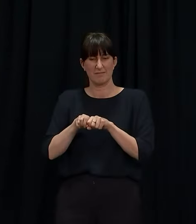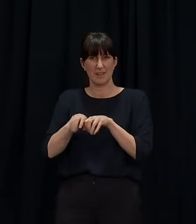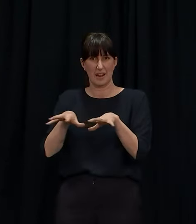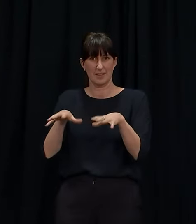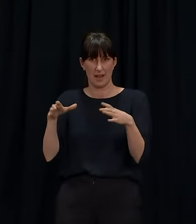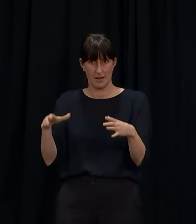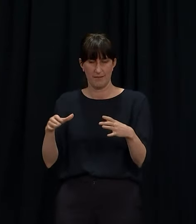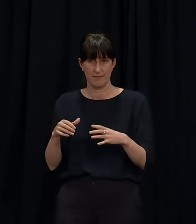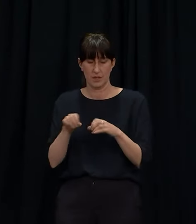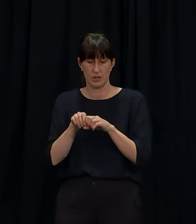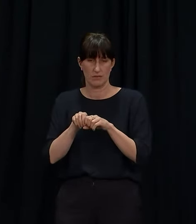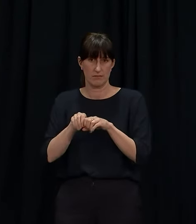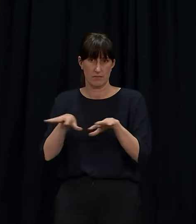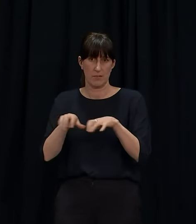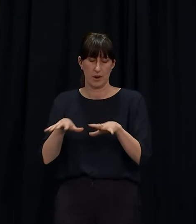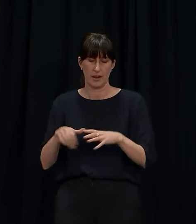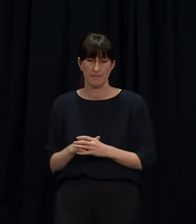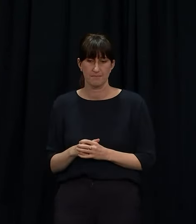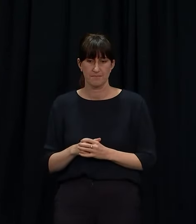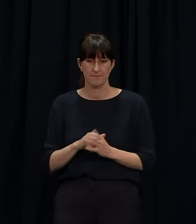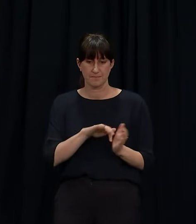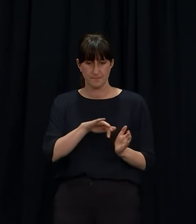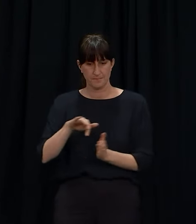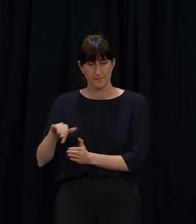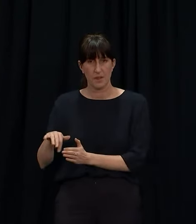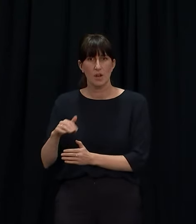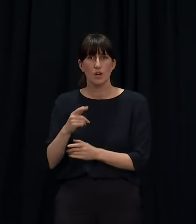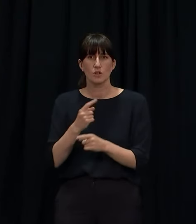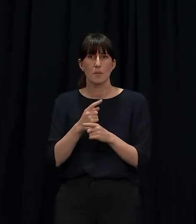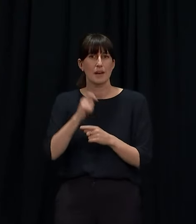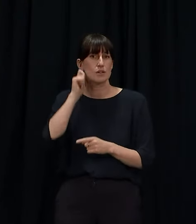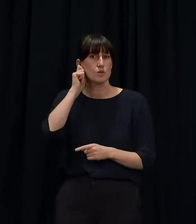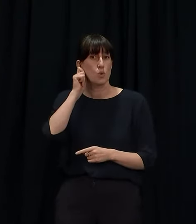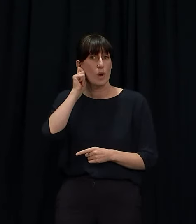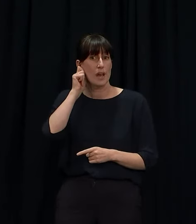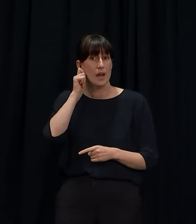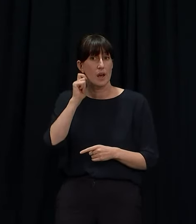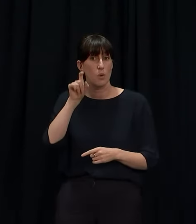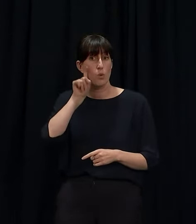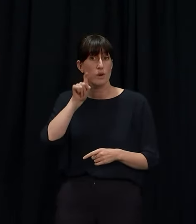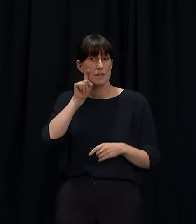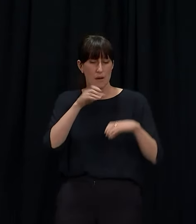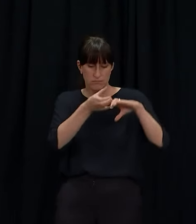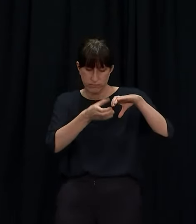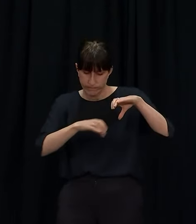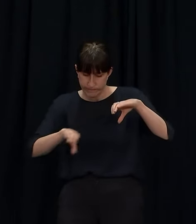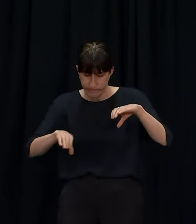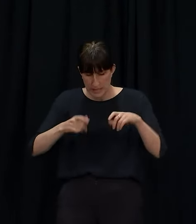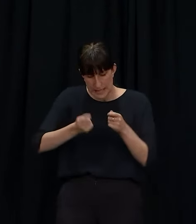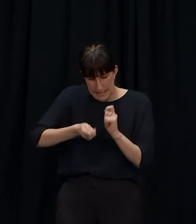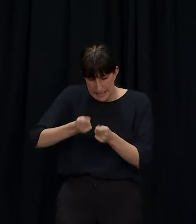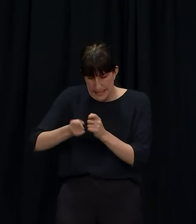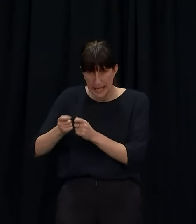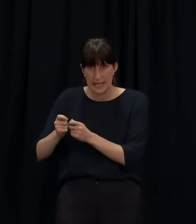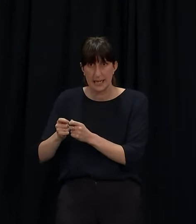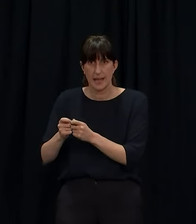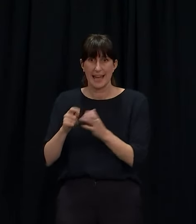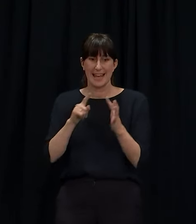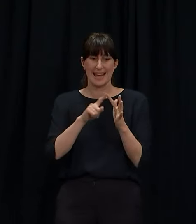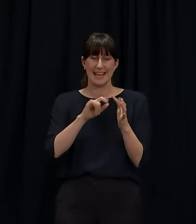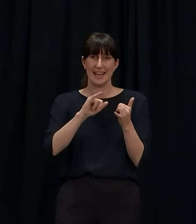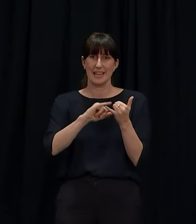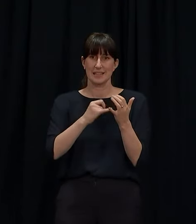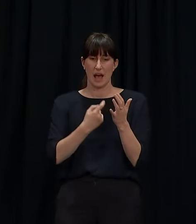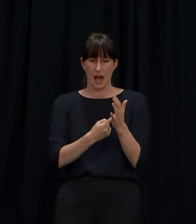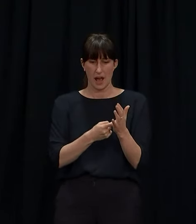On wastewater testing, ESR has also now analysed, or is in the process of analysing, samples